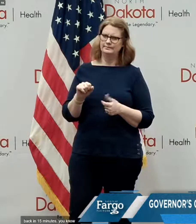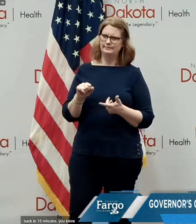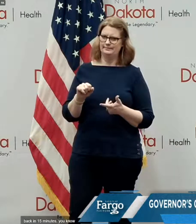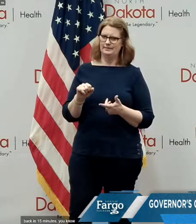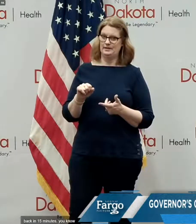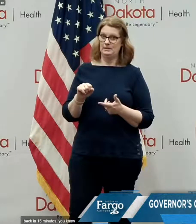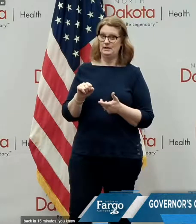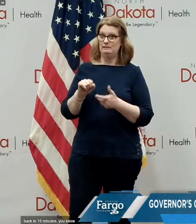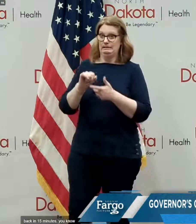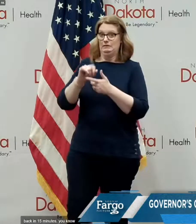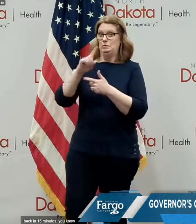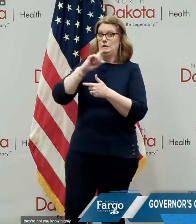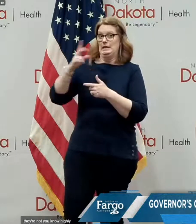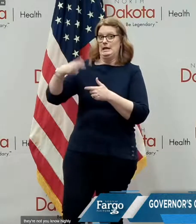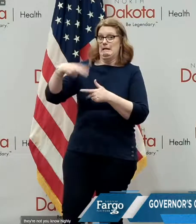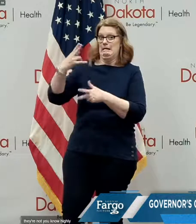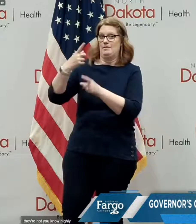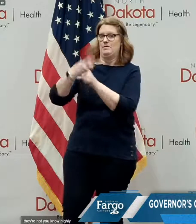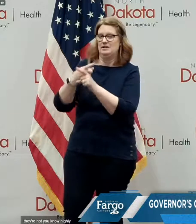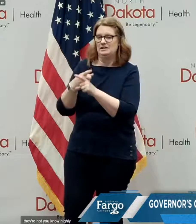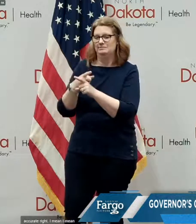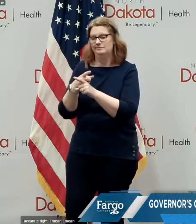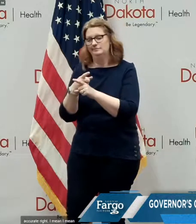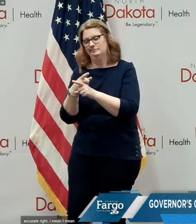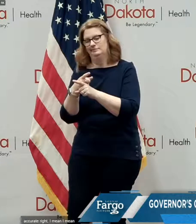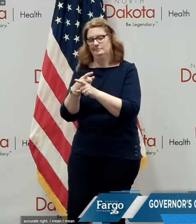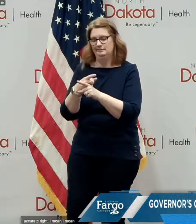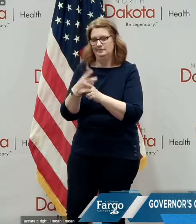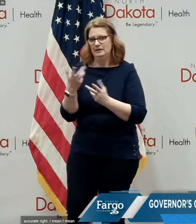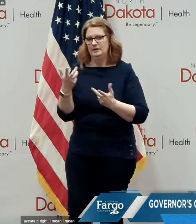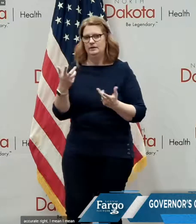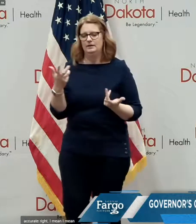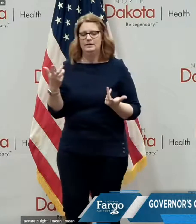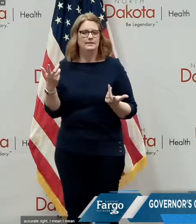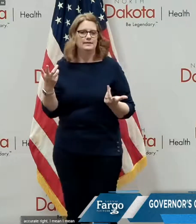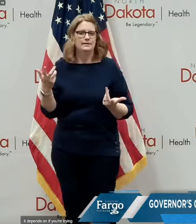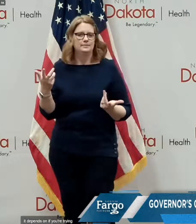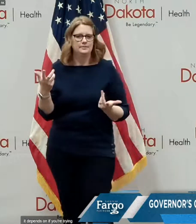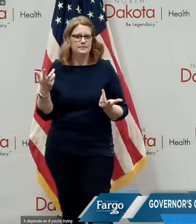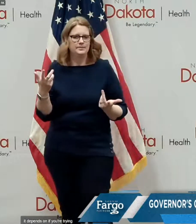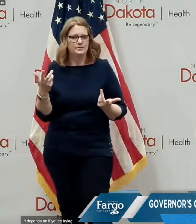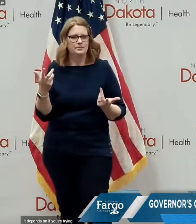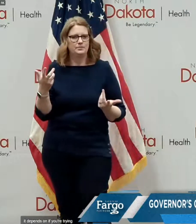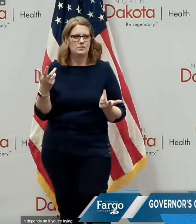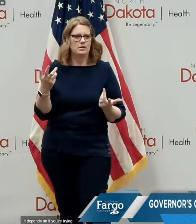highly accurate, right? I mean, it depends on how if you're trying to do a,